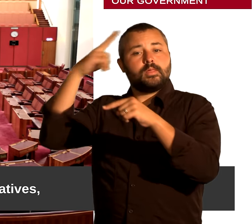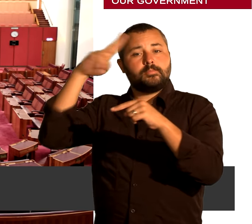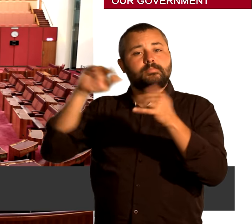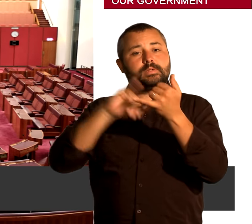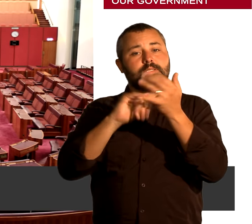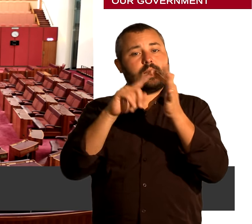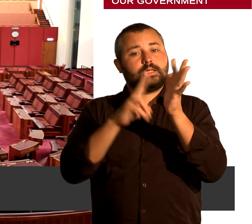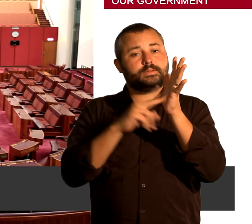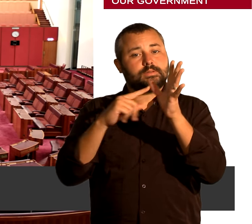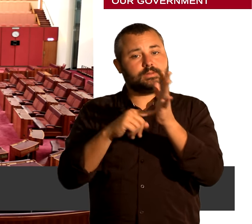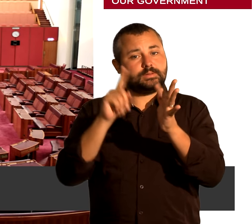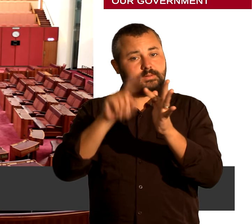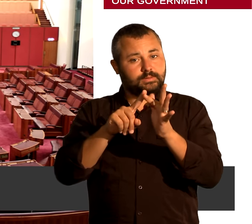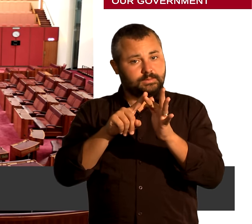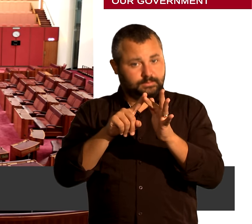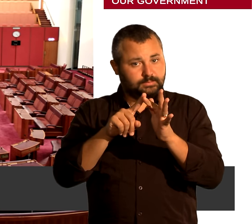And the Senate.